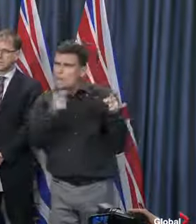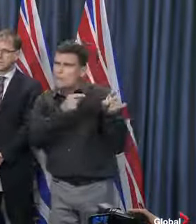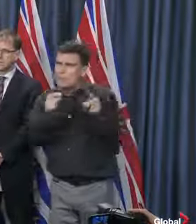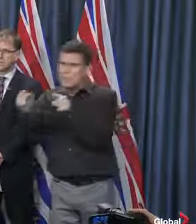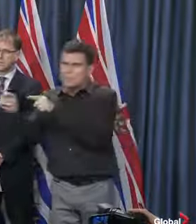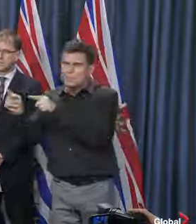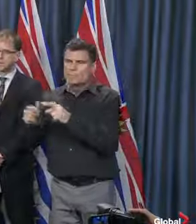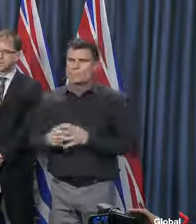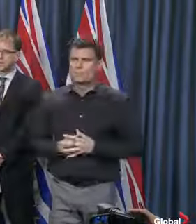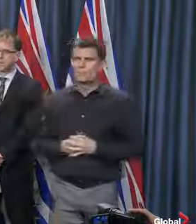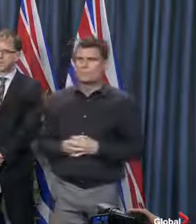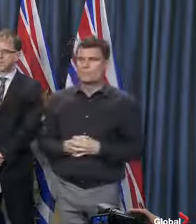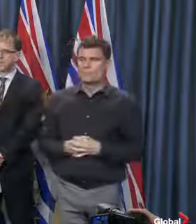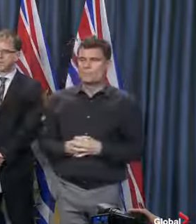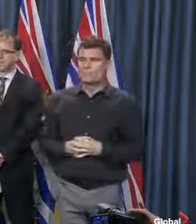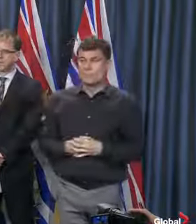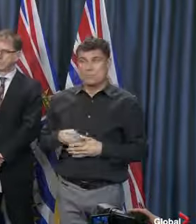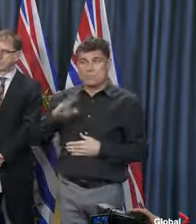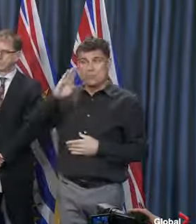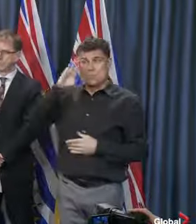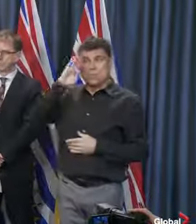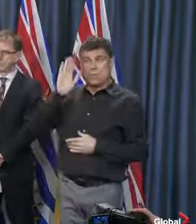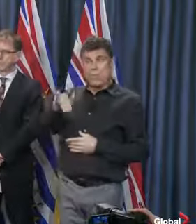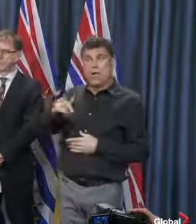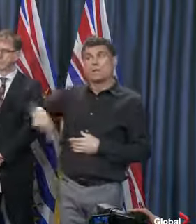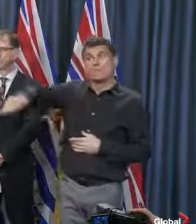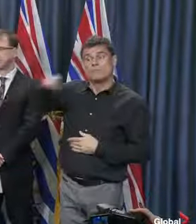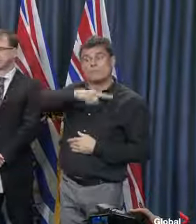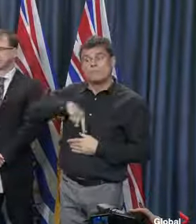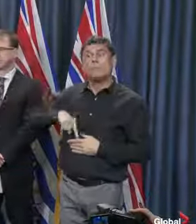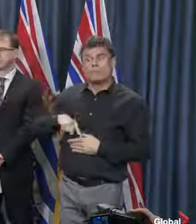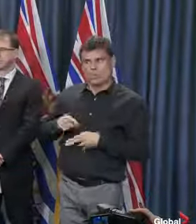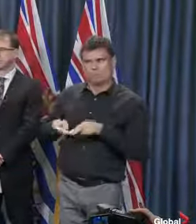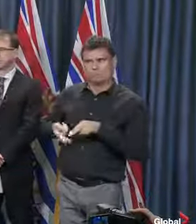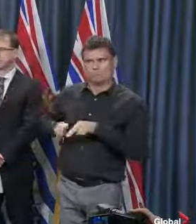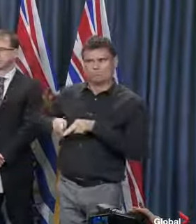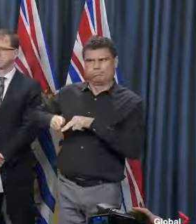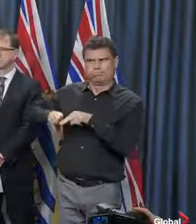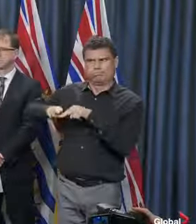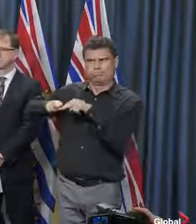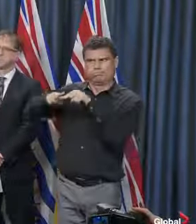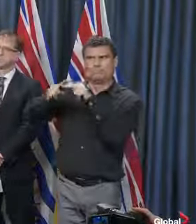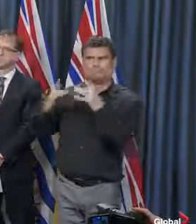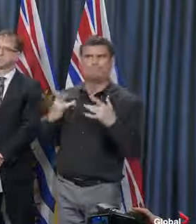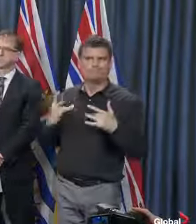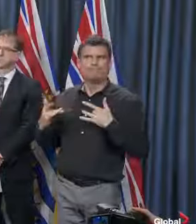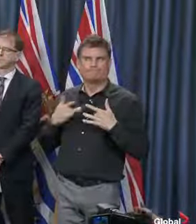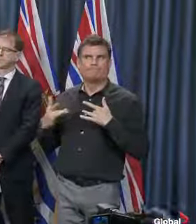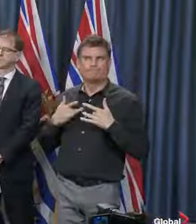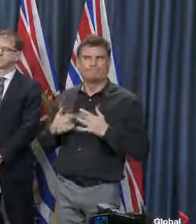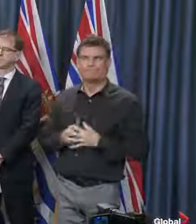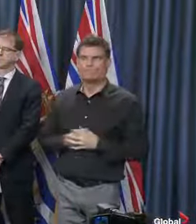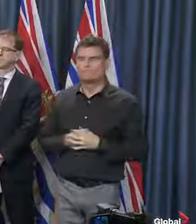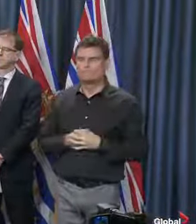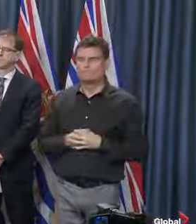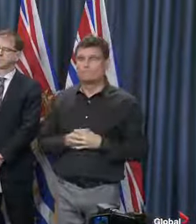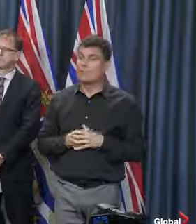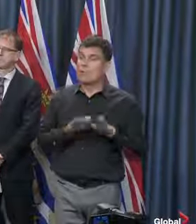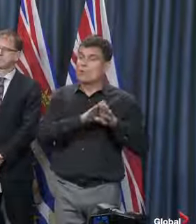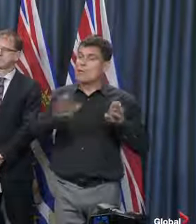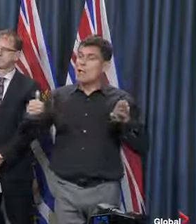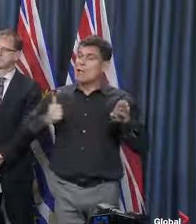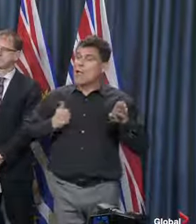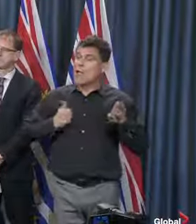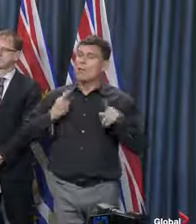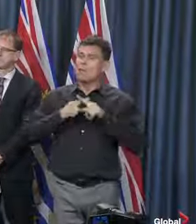situation is escalating around us and here in British Columbia as well. And there are things that we need to do